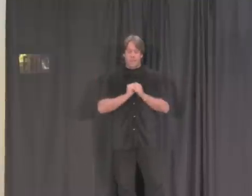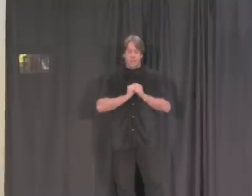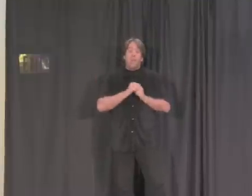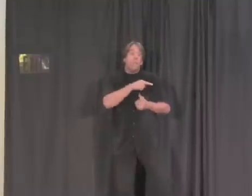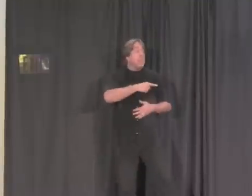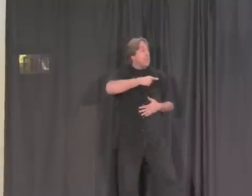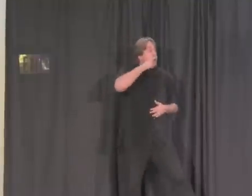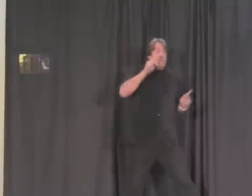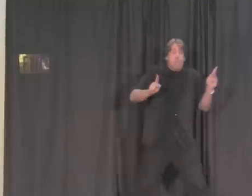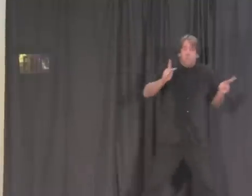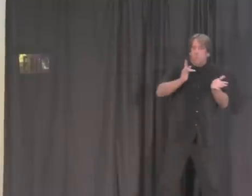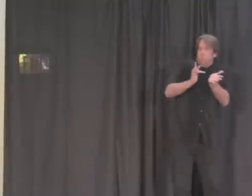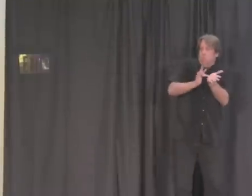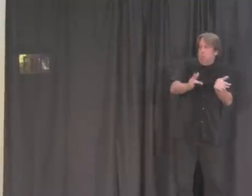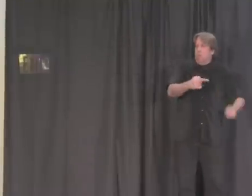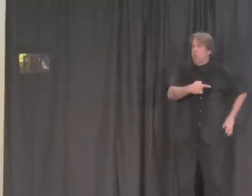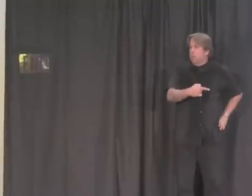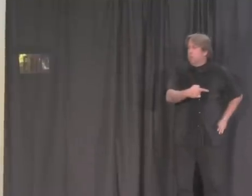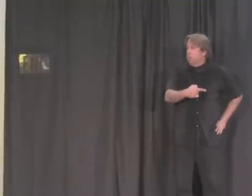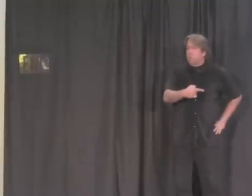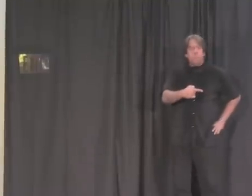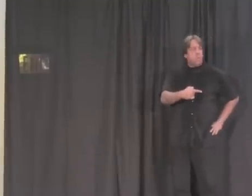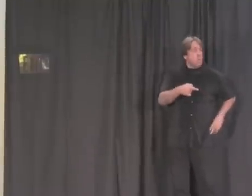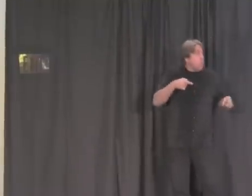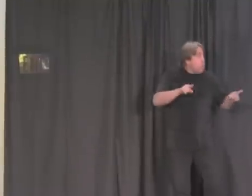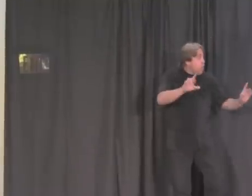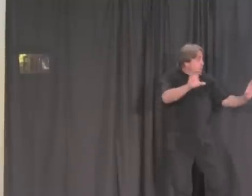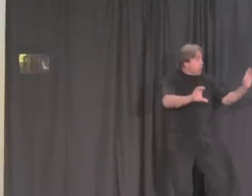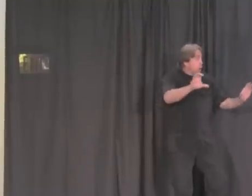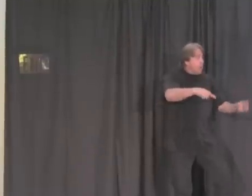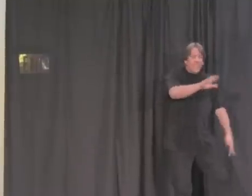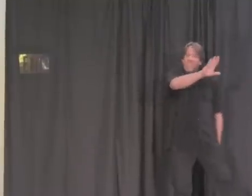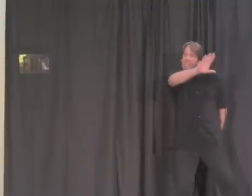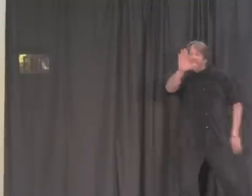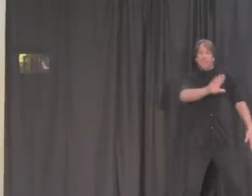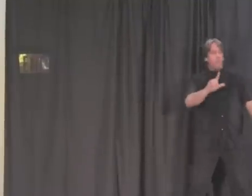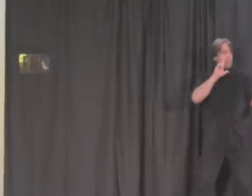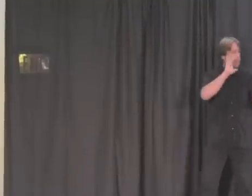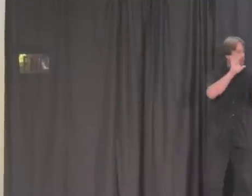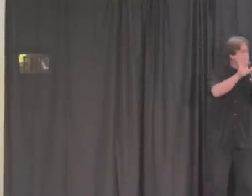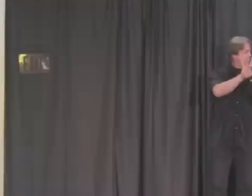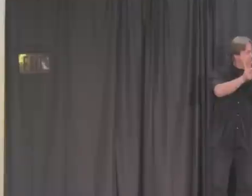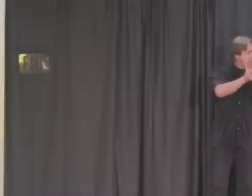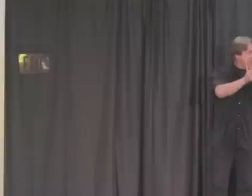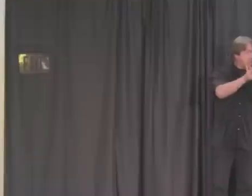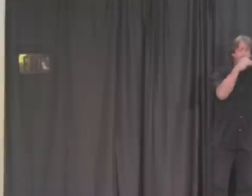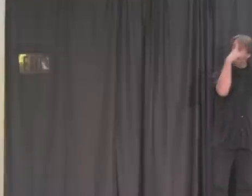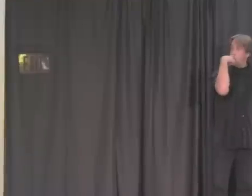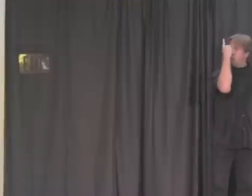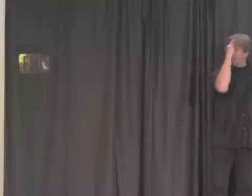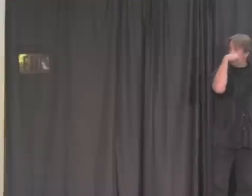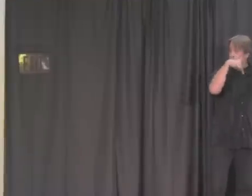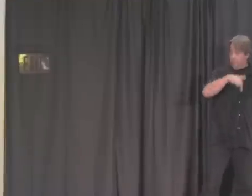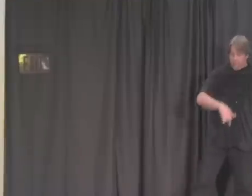a few comparisons. Hearing people, for example, are very rude. While they converse, they never make eye contact. They look like